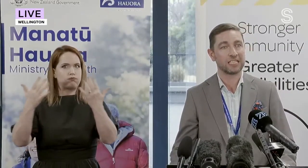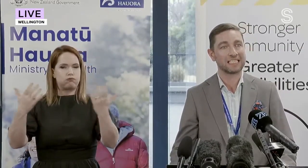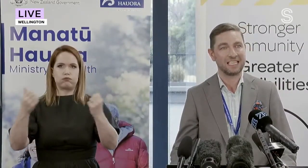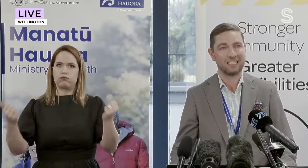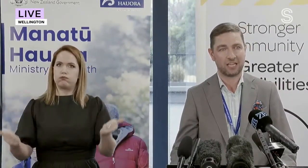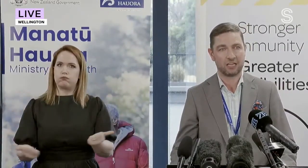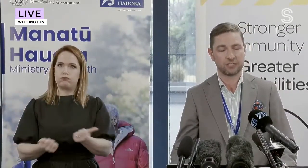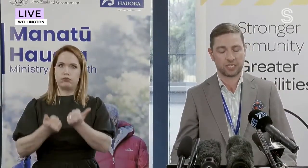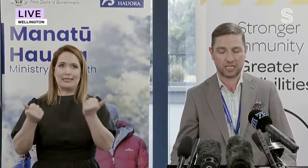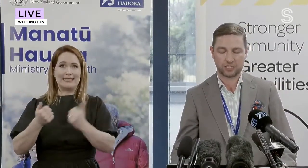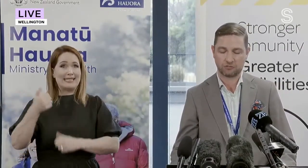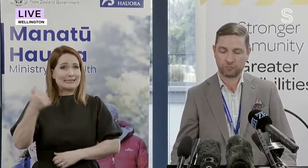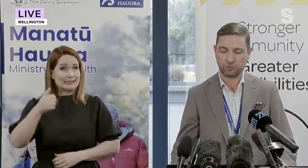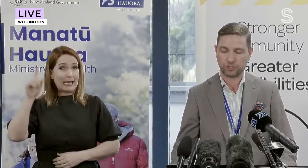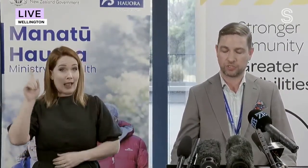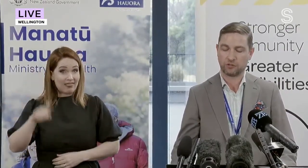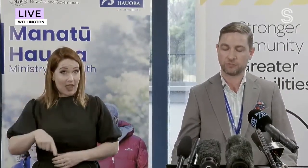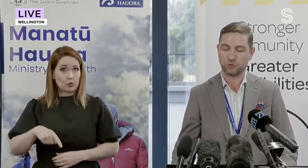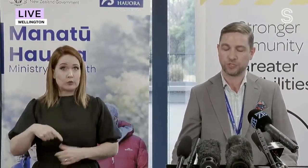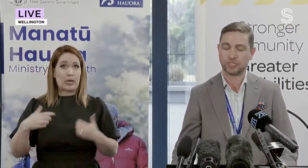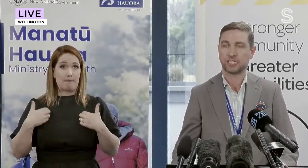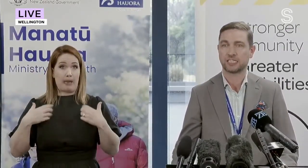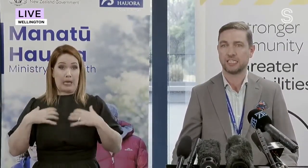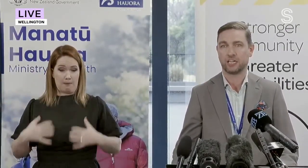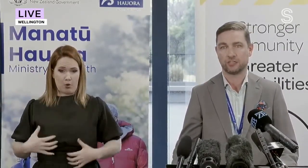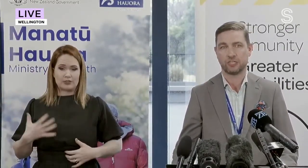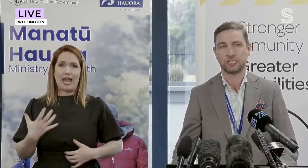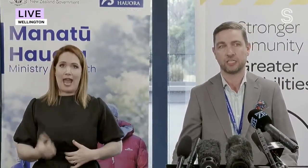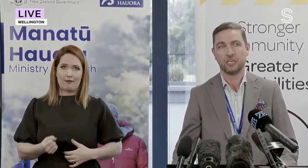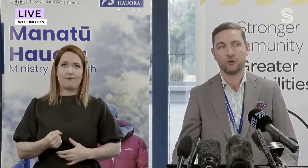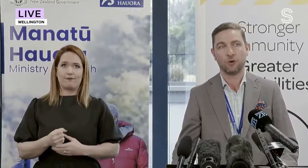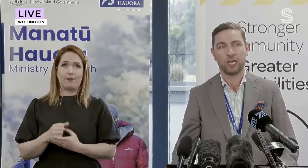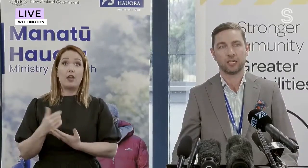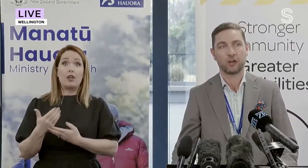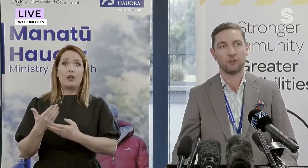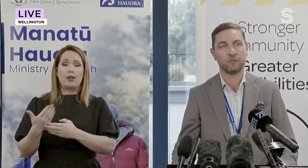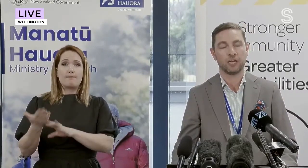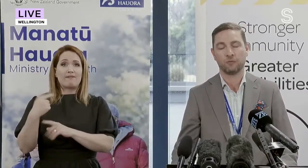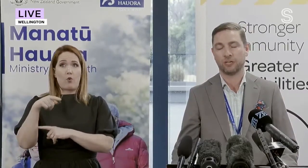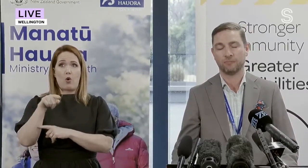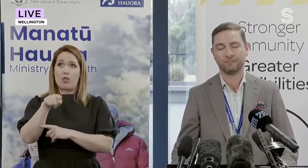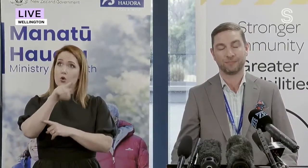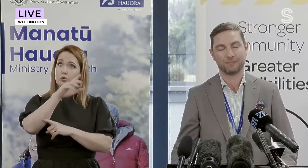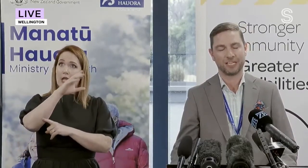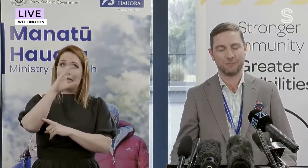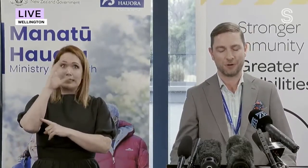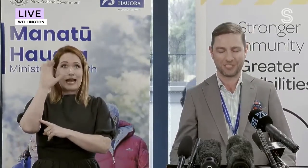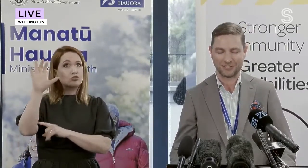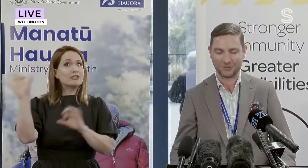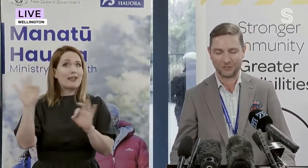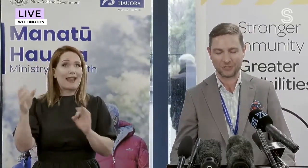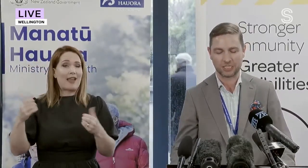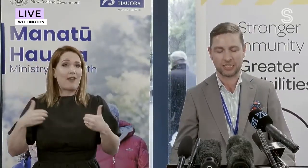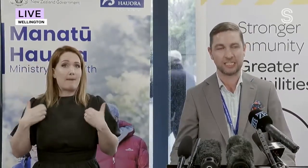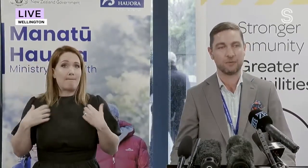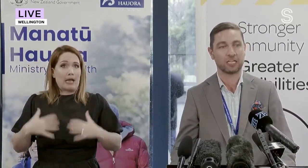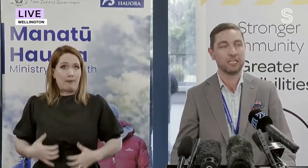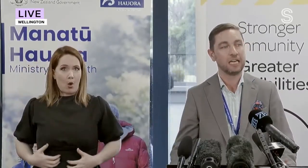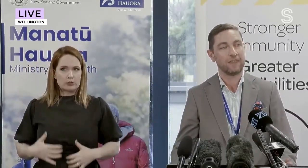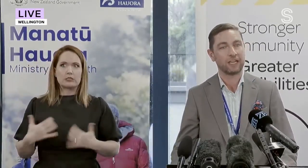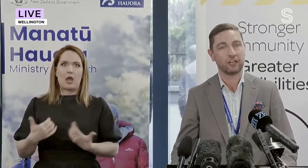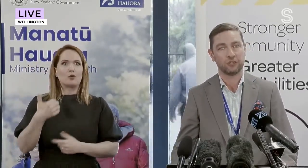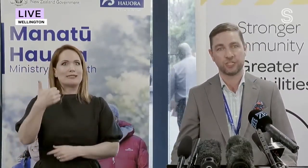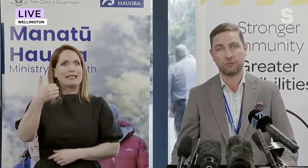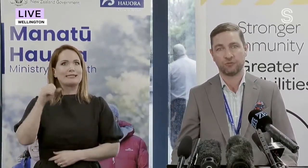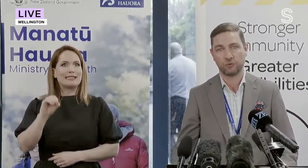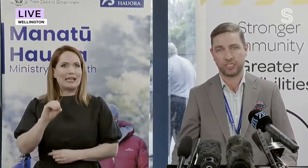over 16,000 cases reported across more than 60 countries where monkeypox is not usually endemic,